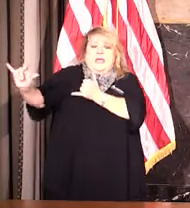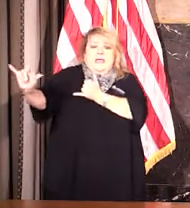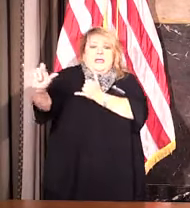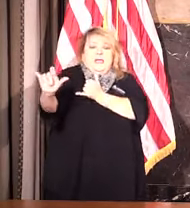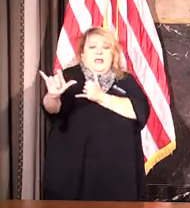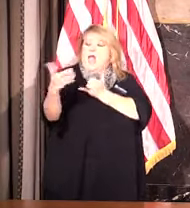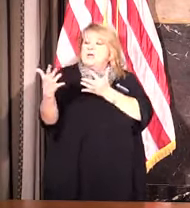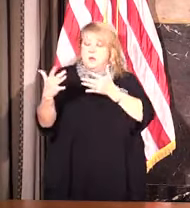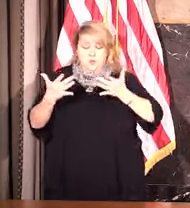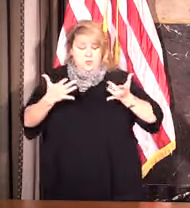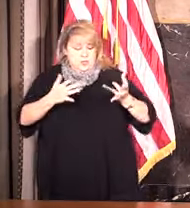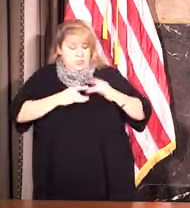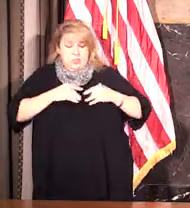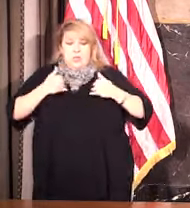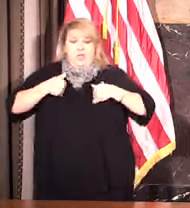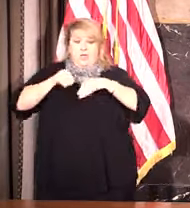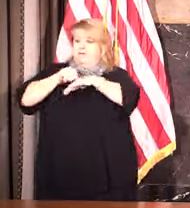COVID.